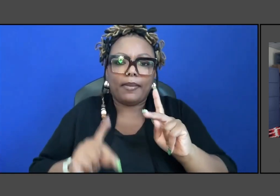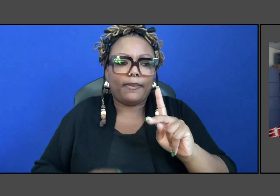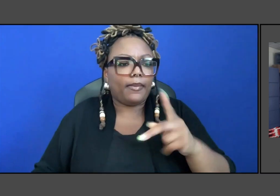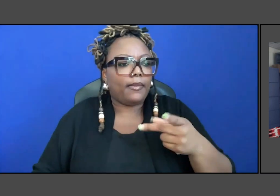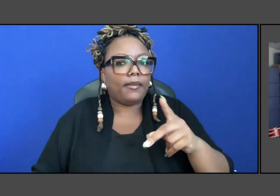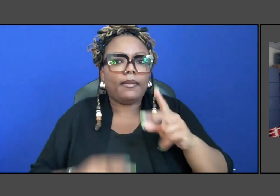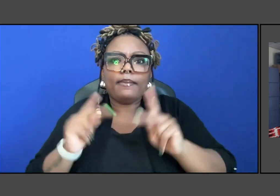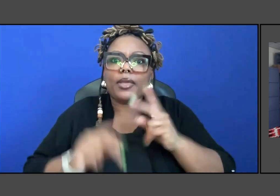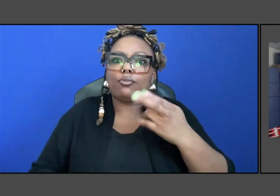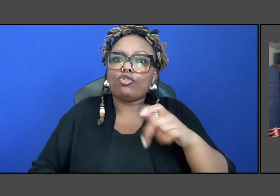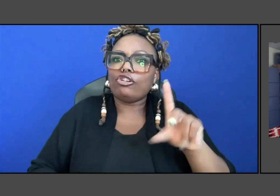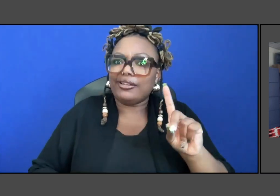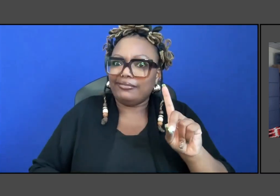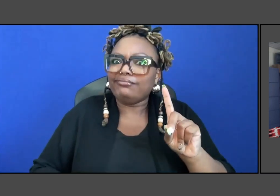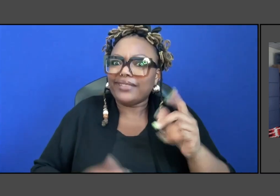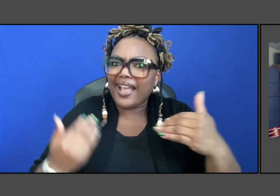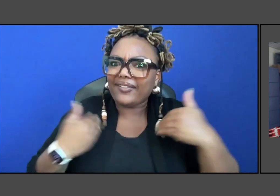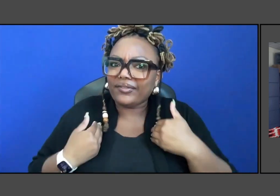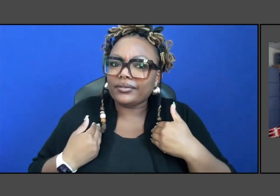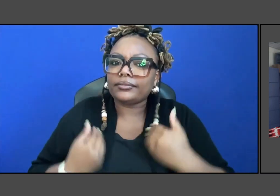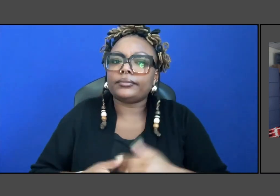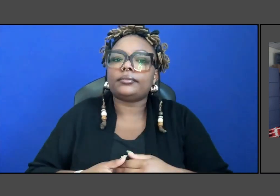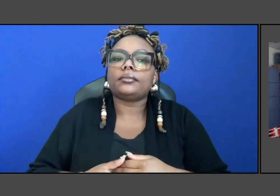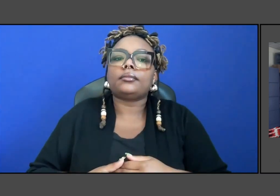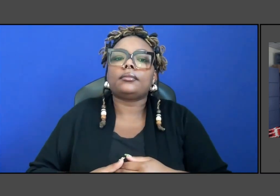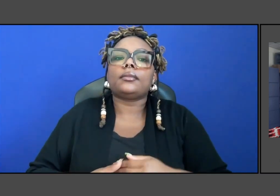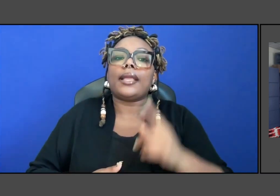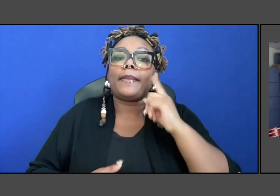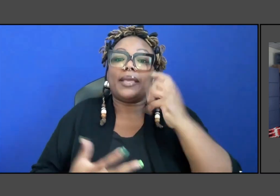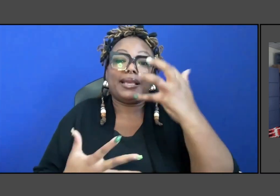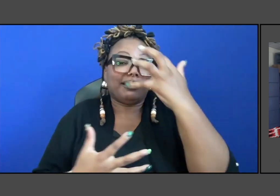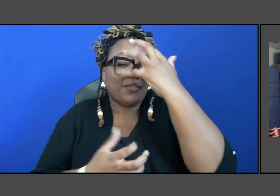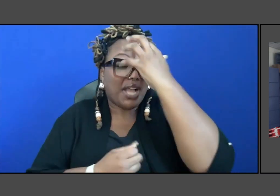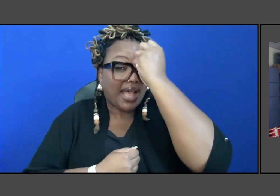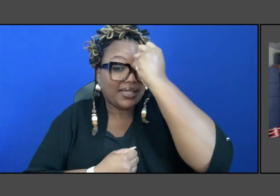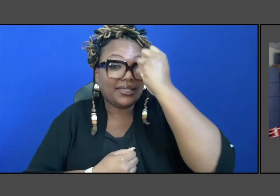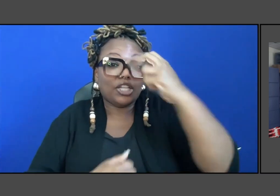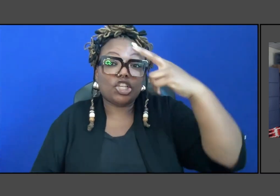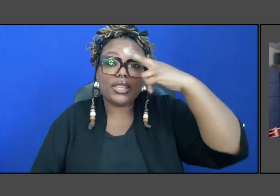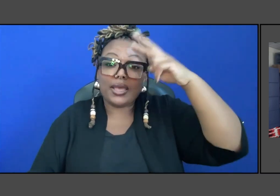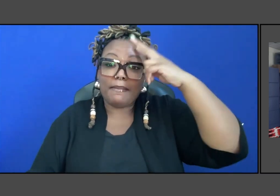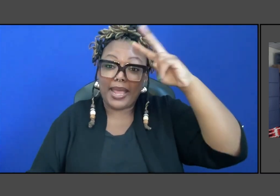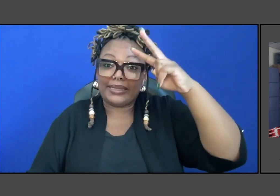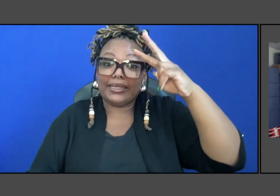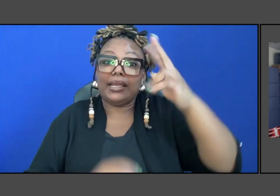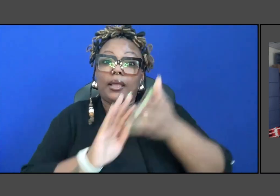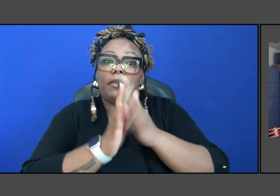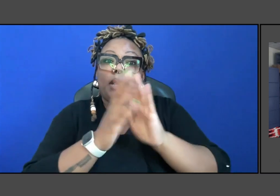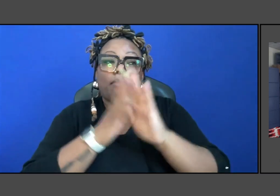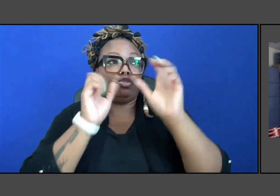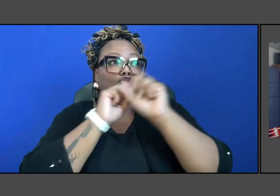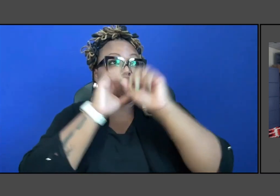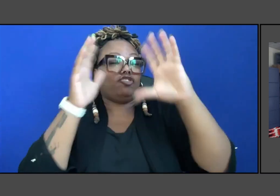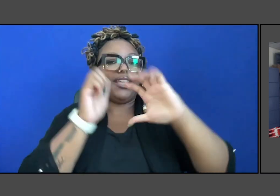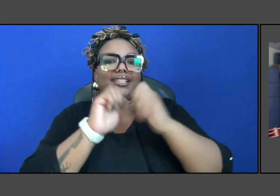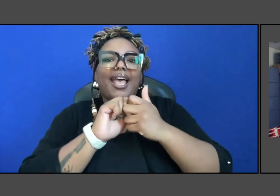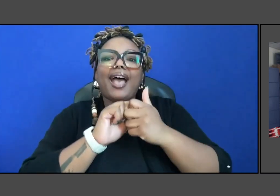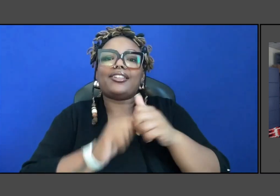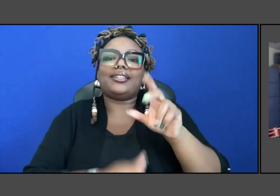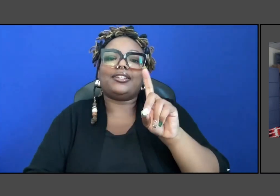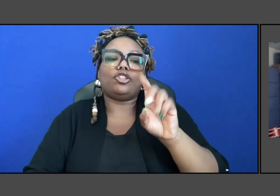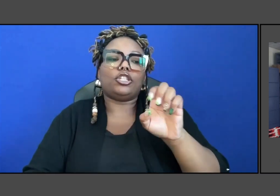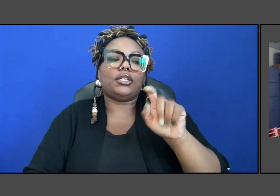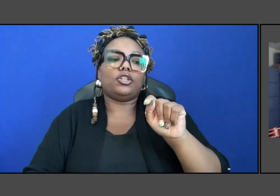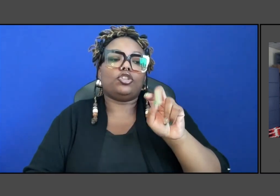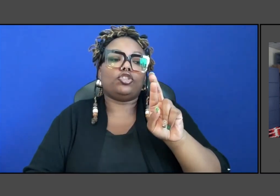specific peoplehood. And because of colonization, the Mexican gets created out of this detribalization that has happened